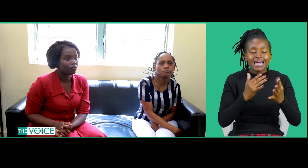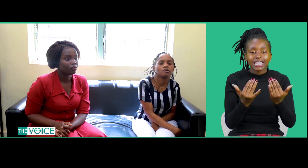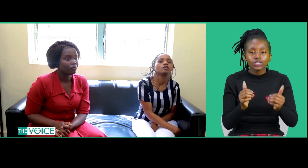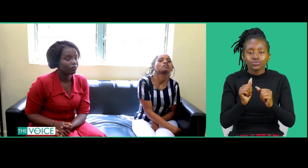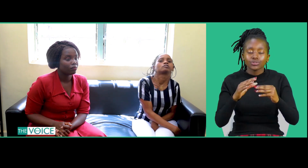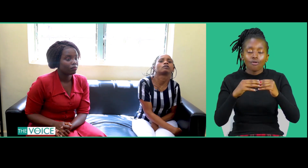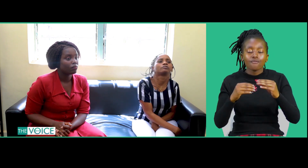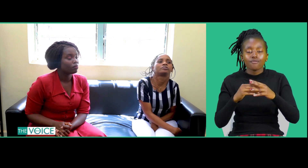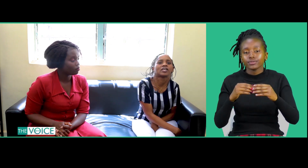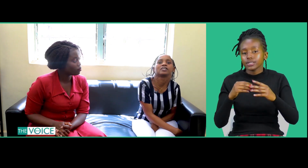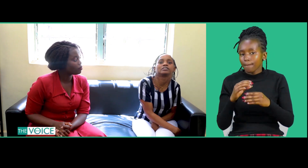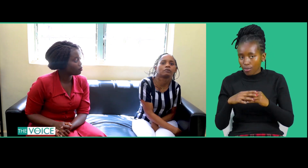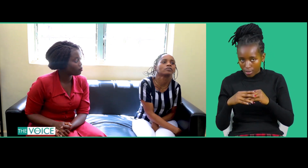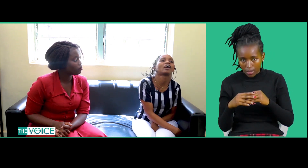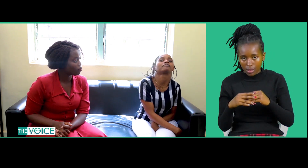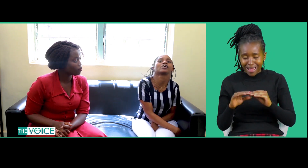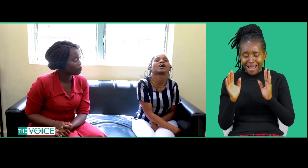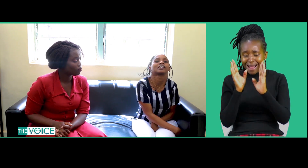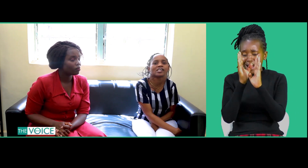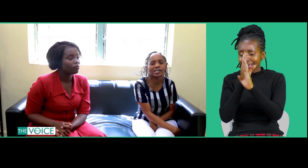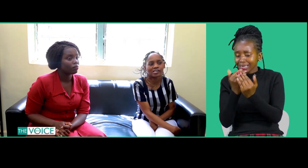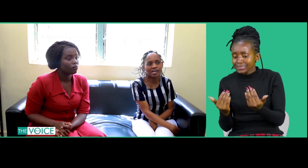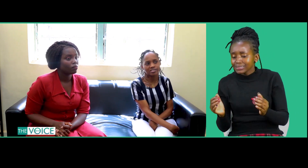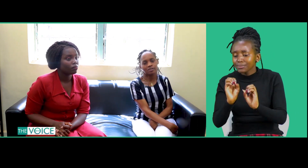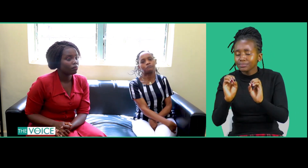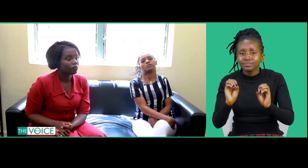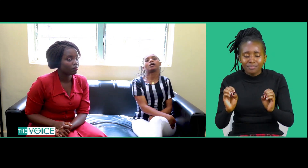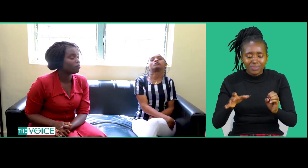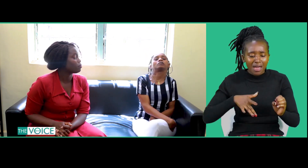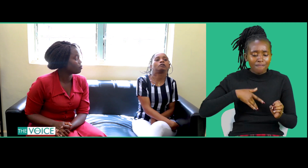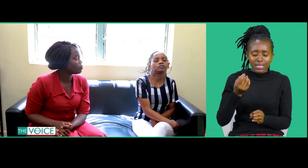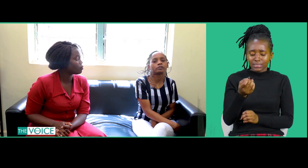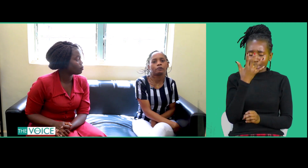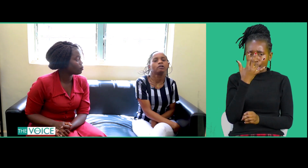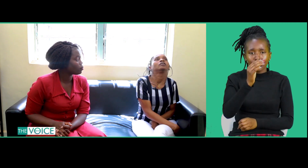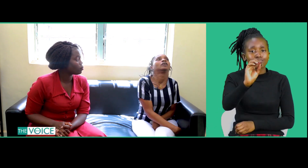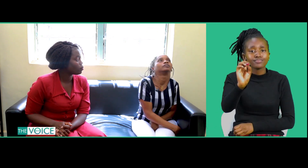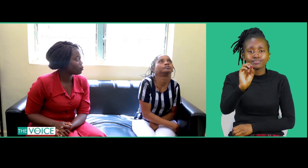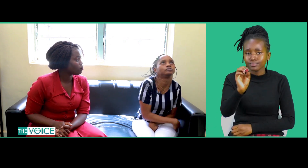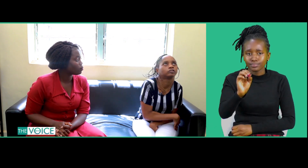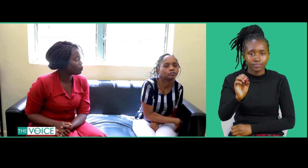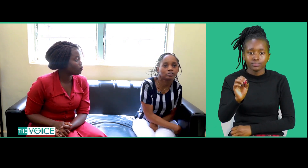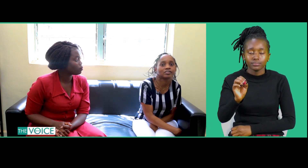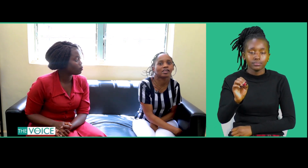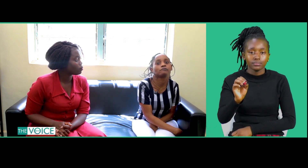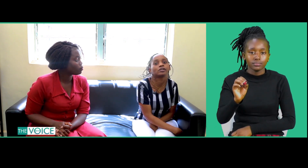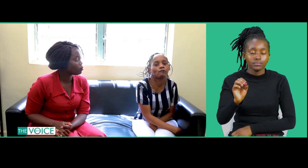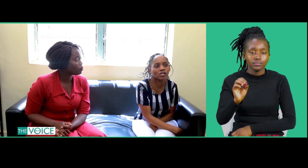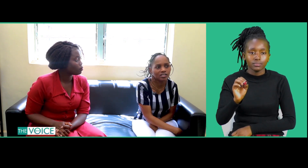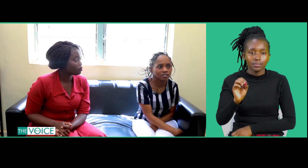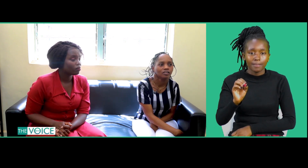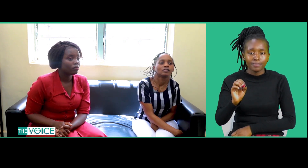hide them, don't feel ashamed having a kid like that, and also treat